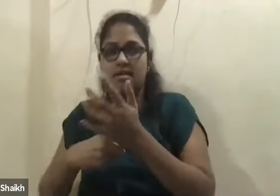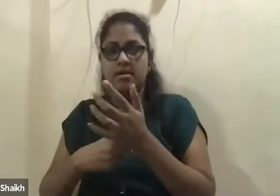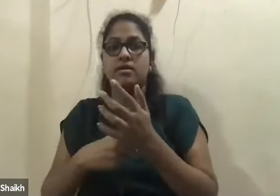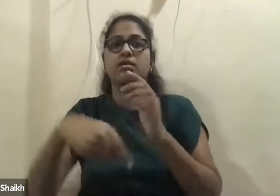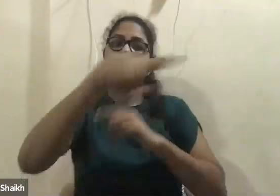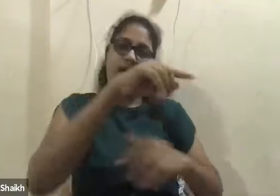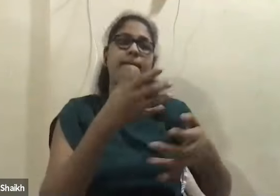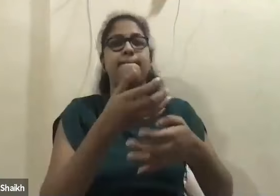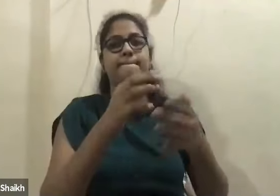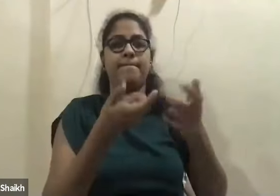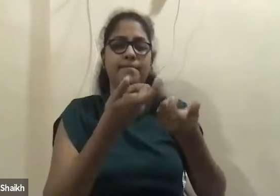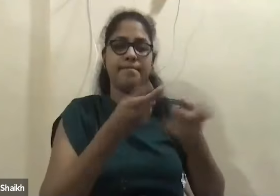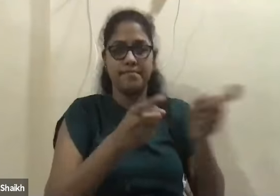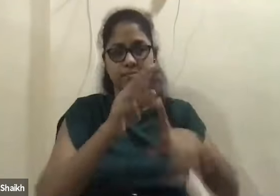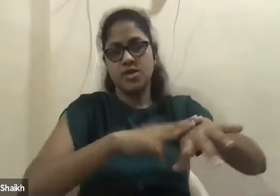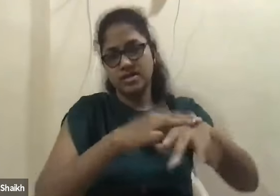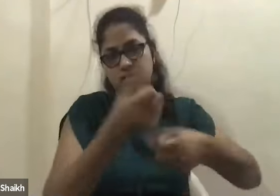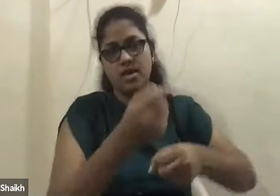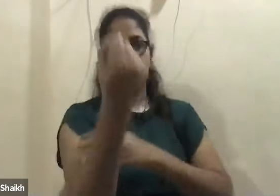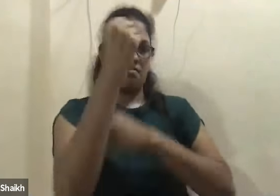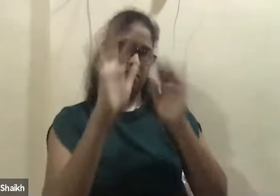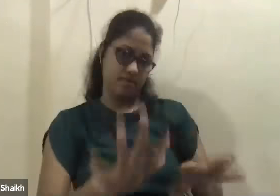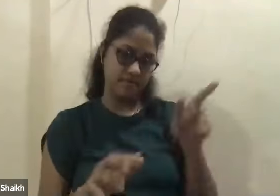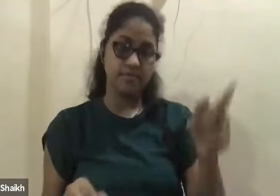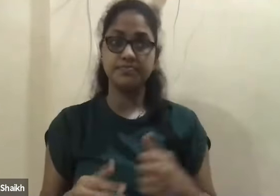also. And they can, here it